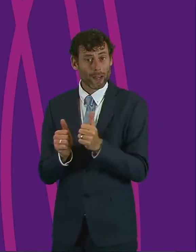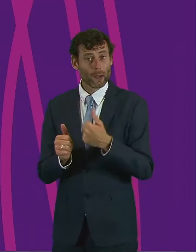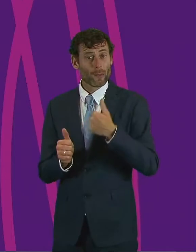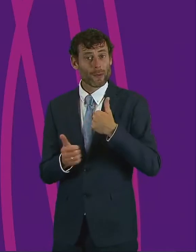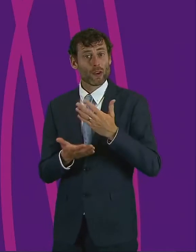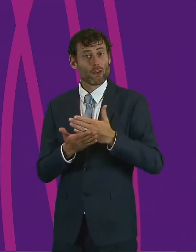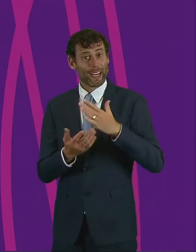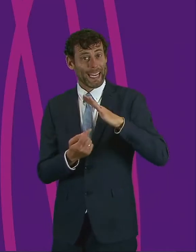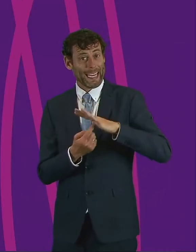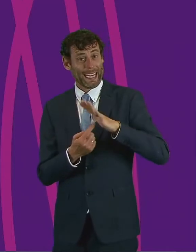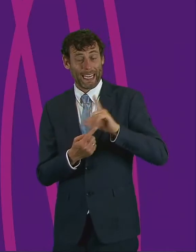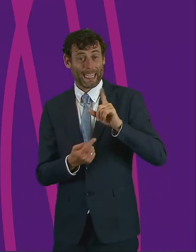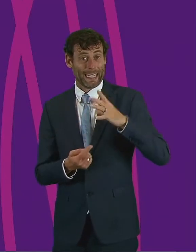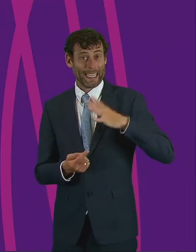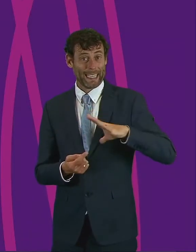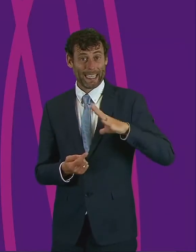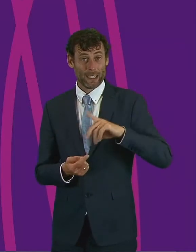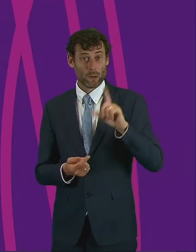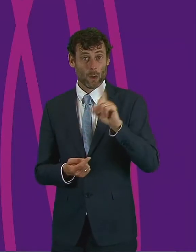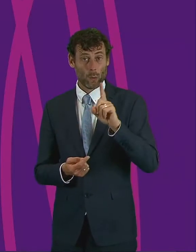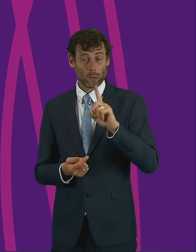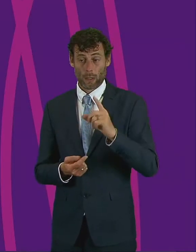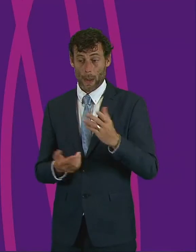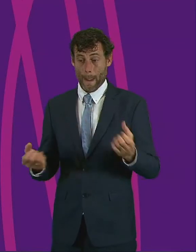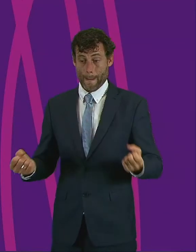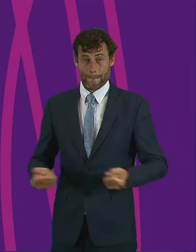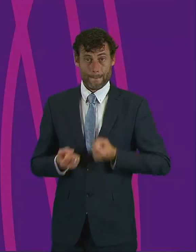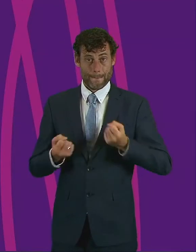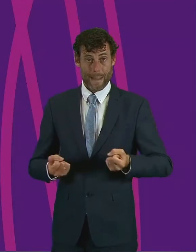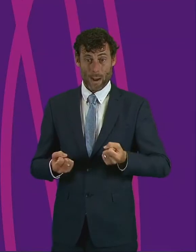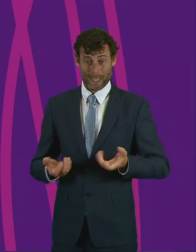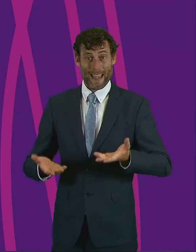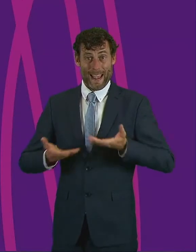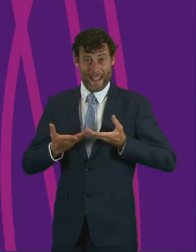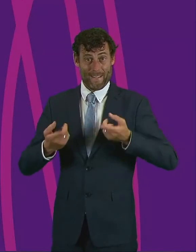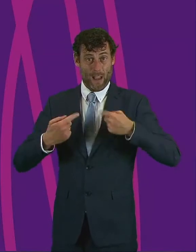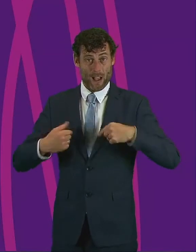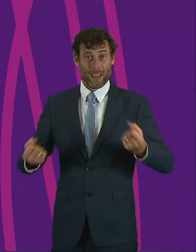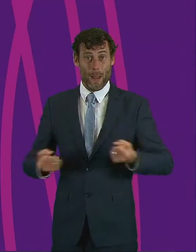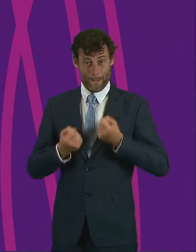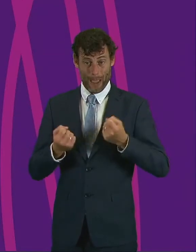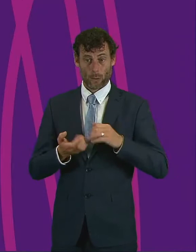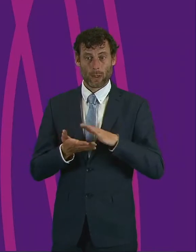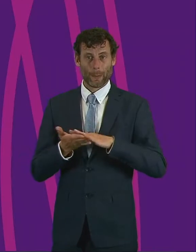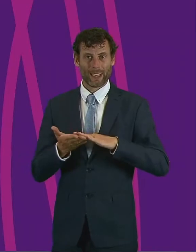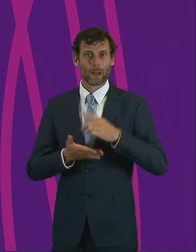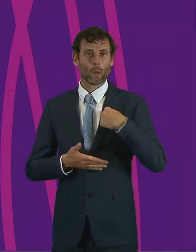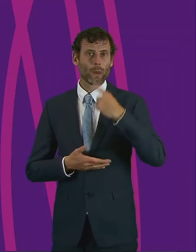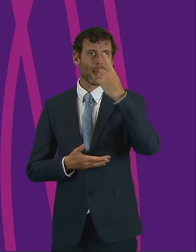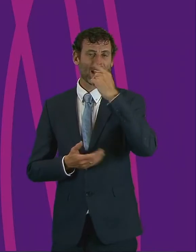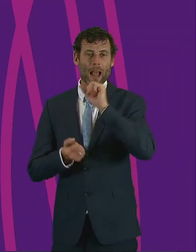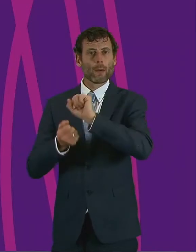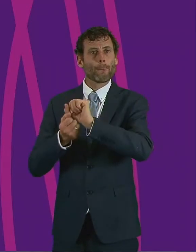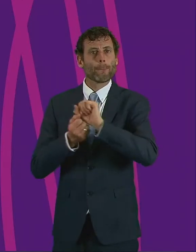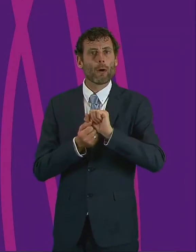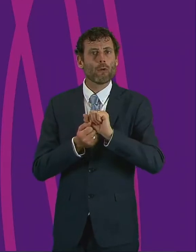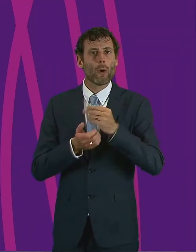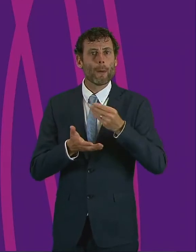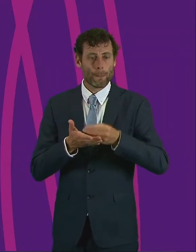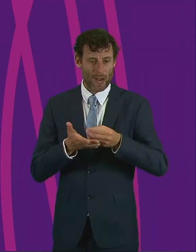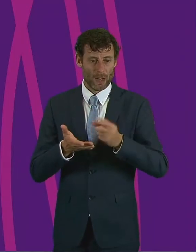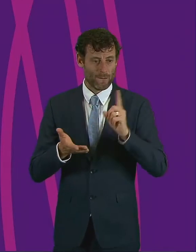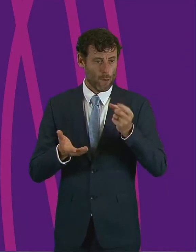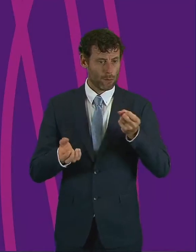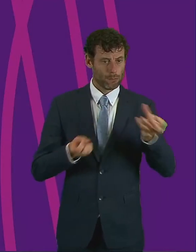is basically needed is transfer of powers to borrow. That is absolutely important. And can the Cabinet Secretary